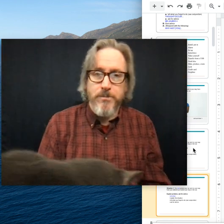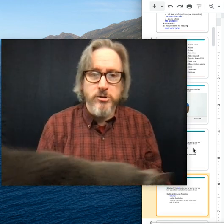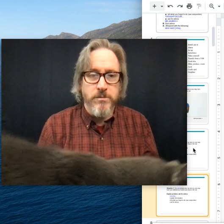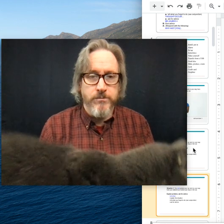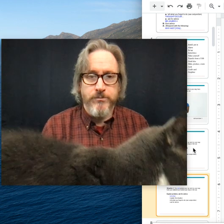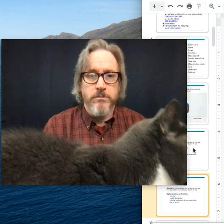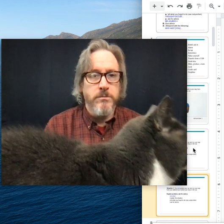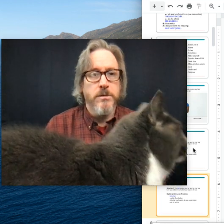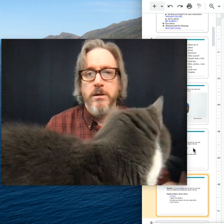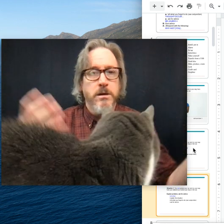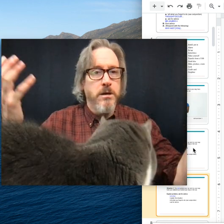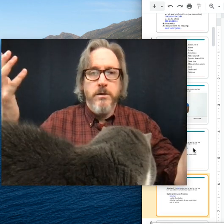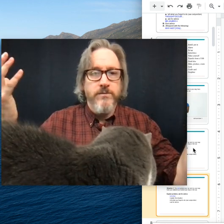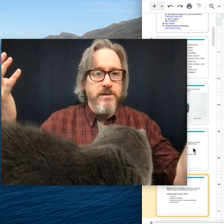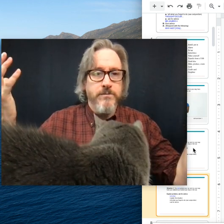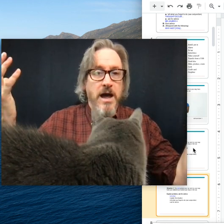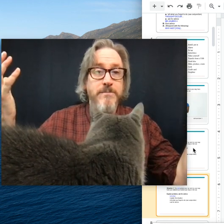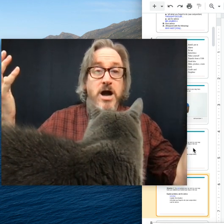Justin,